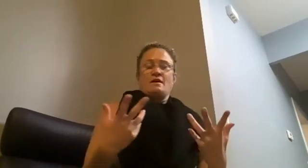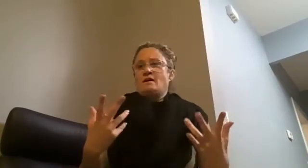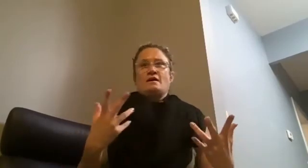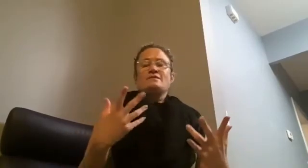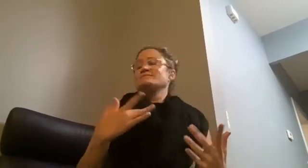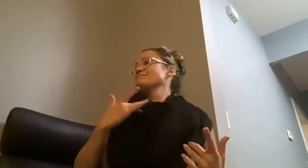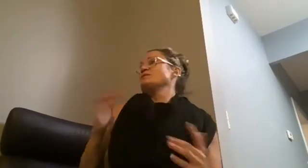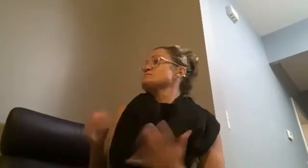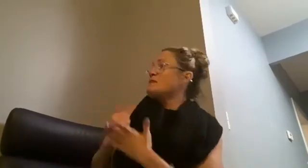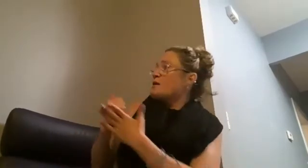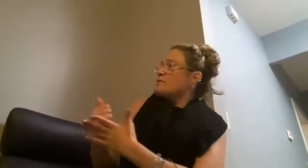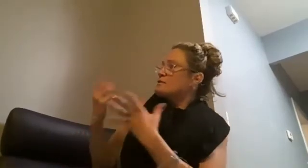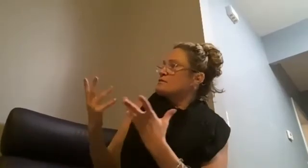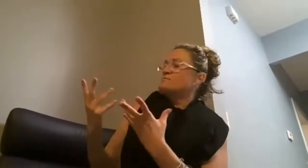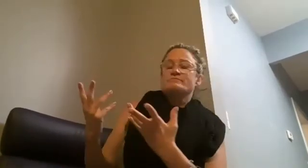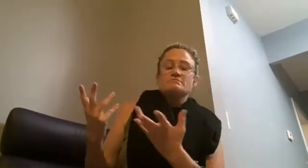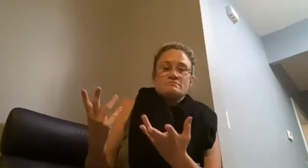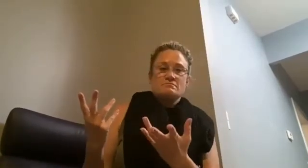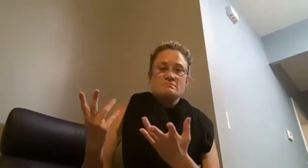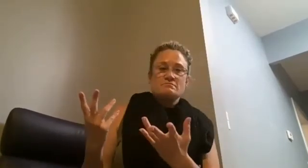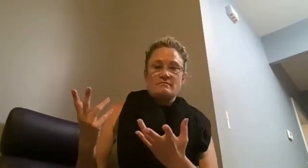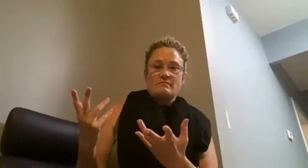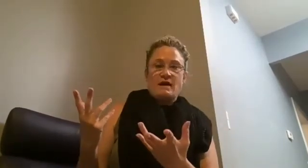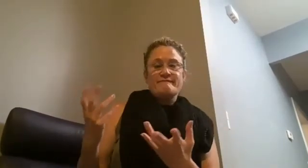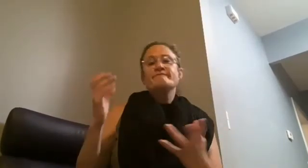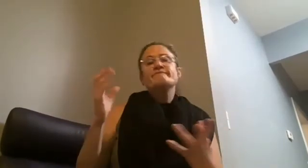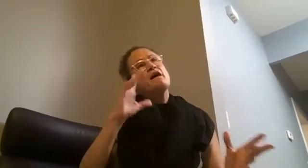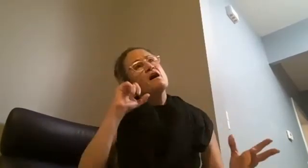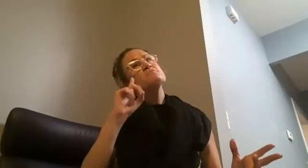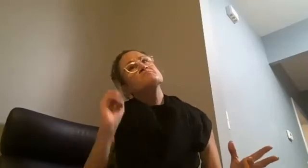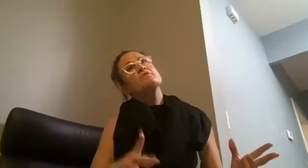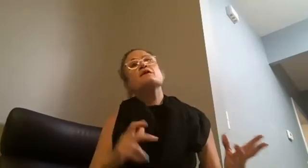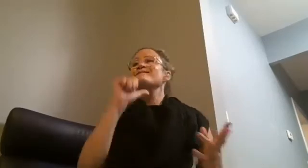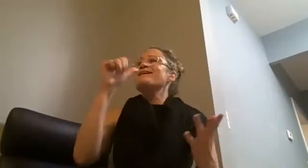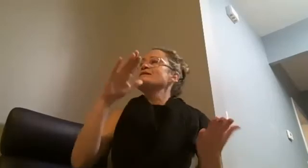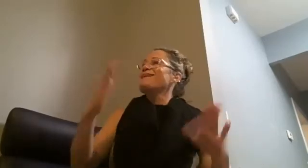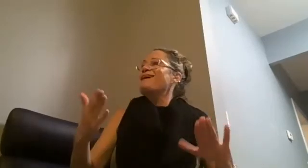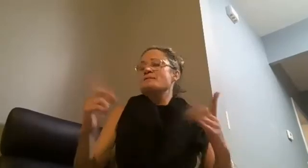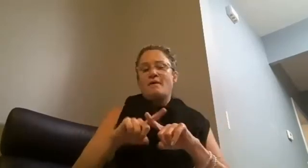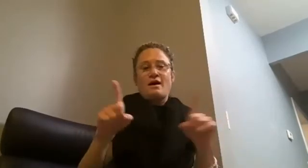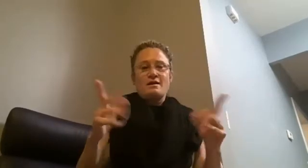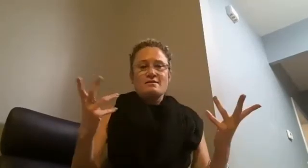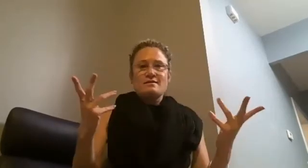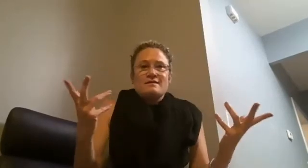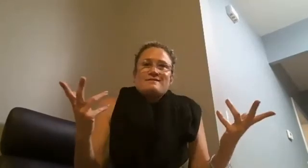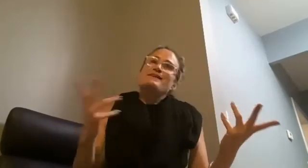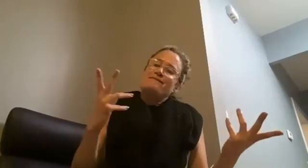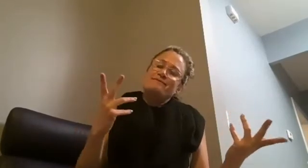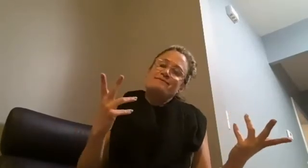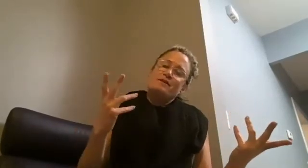try to help somebody because I honestly did feel that everything was going to be okay. Not like we weren't going to die, but that like fundamentally that would probably be okay. It's like there's literally nothing